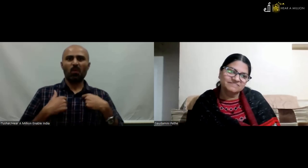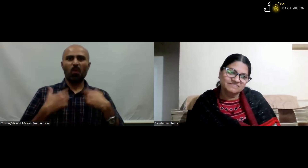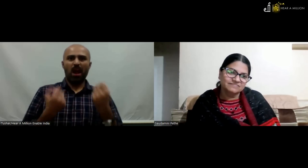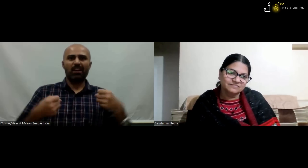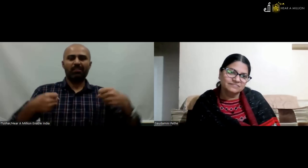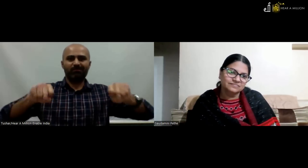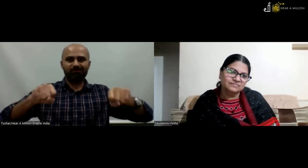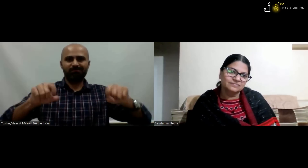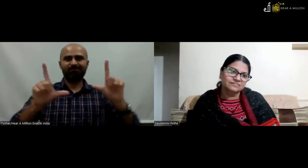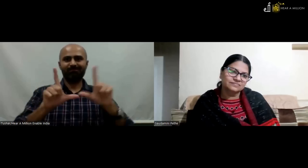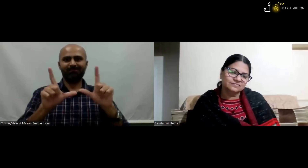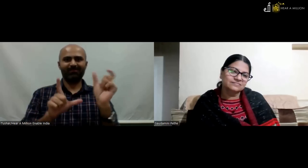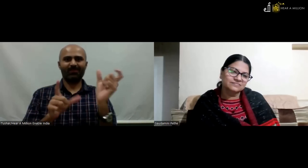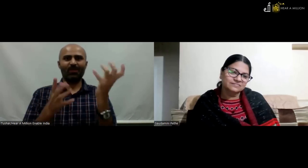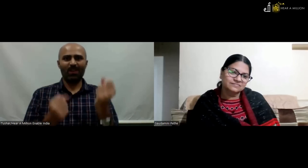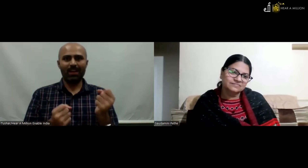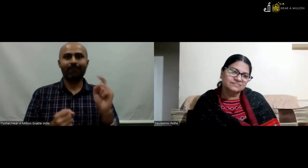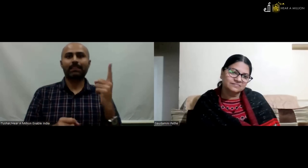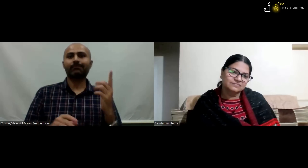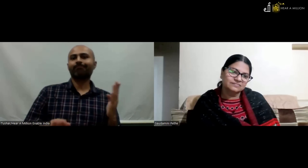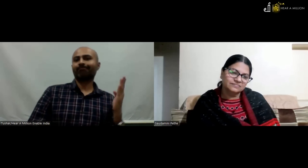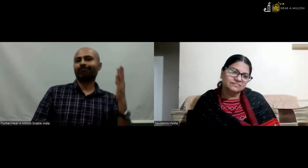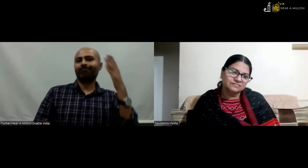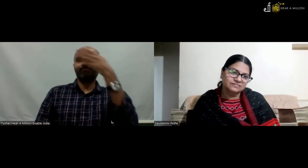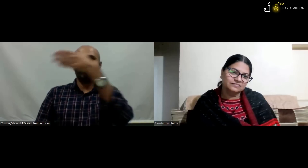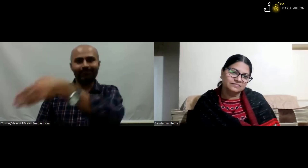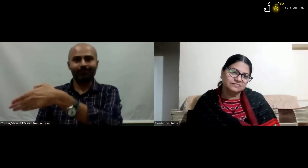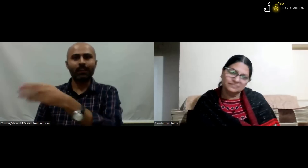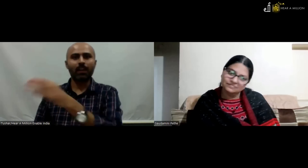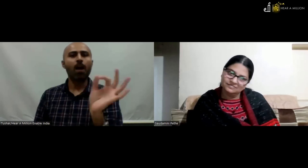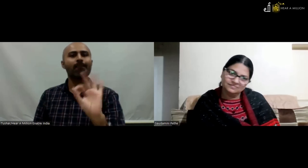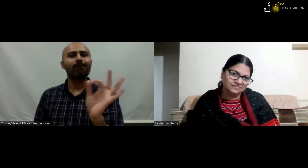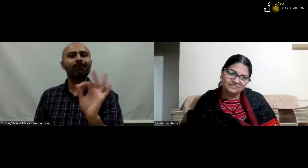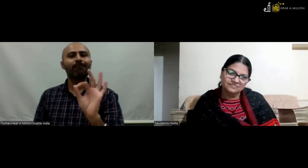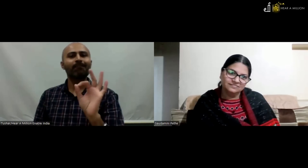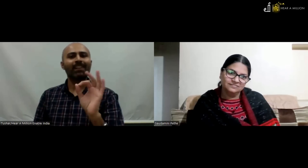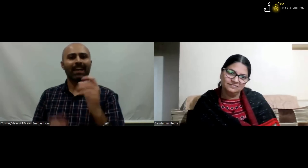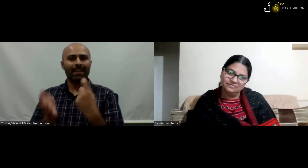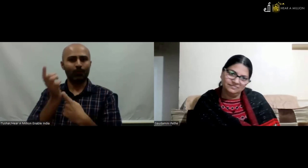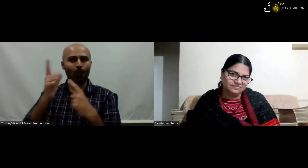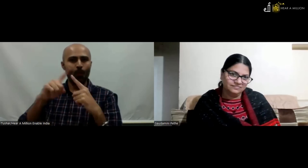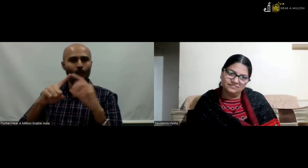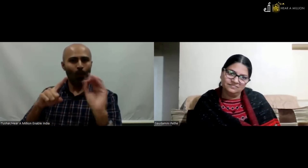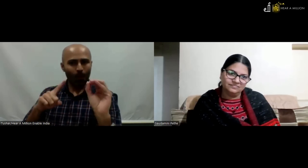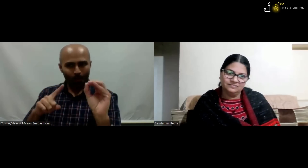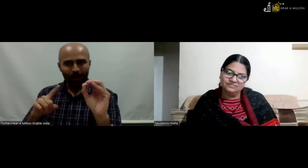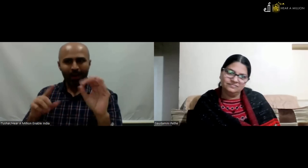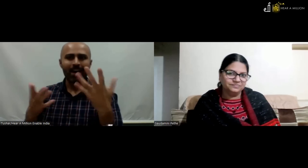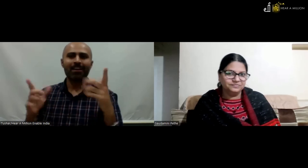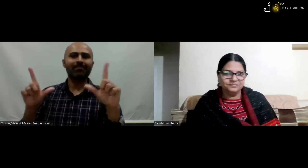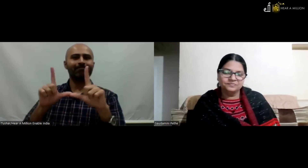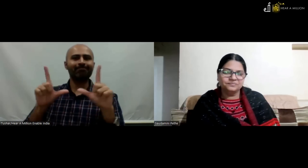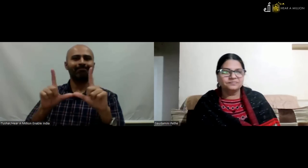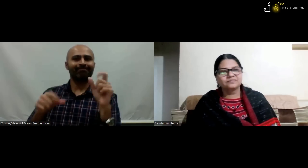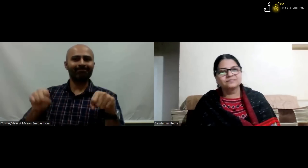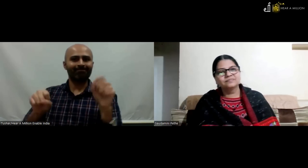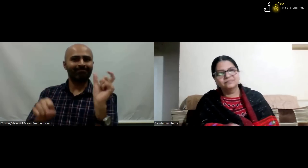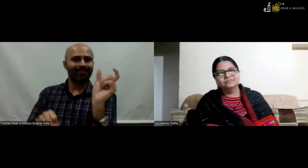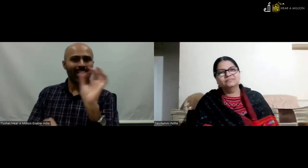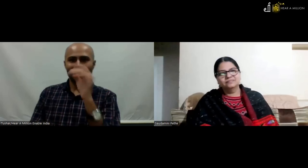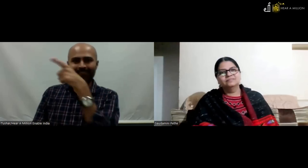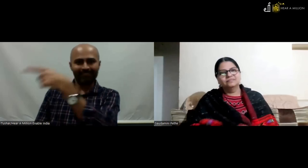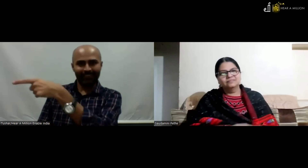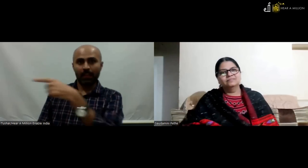ask you, Sudhamni, for example, if there is a deaf person who would like to get the driving license and they are visiting the RTO